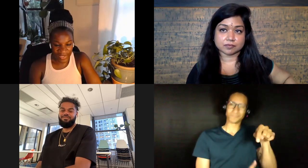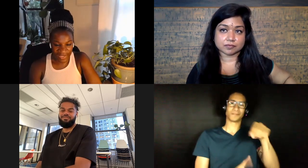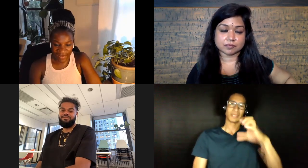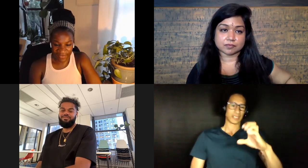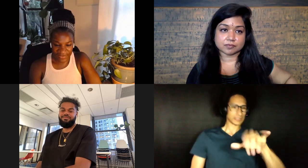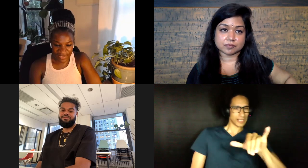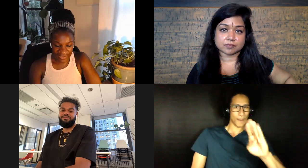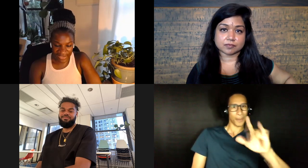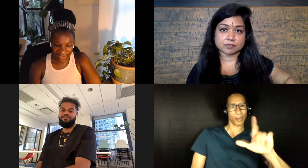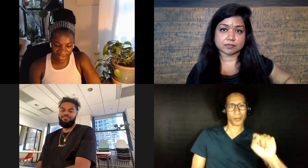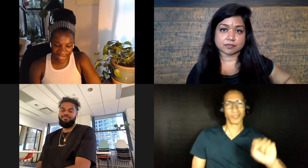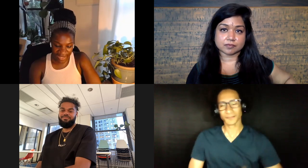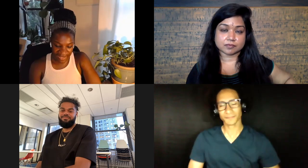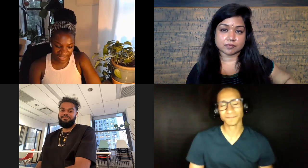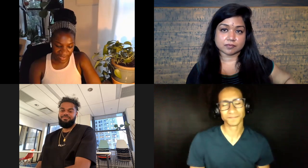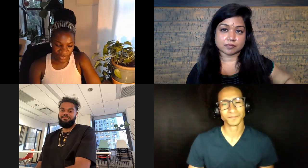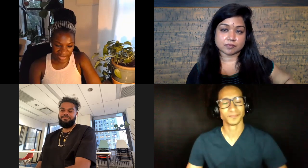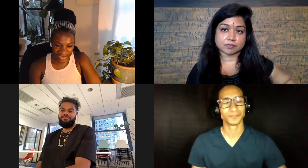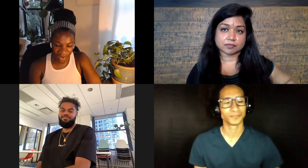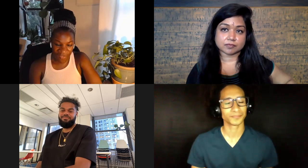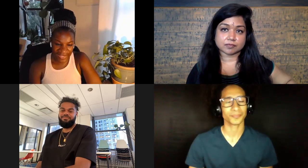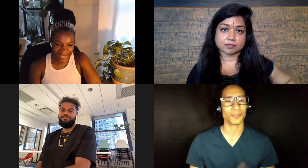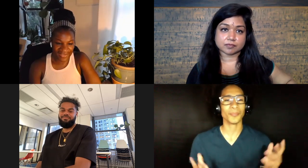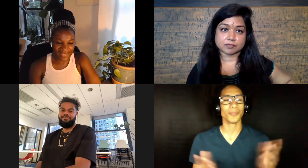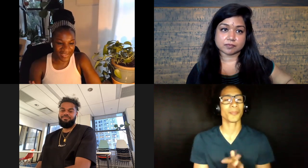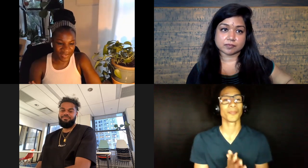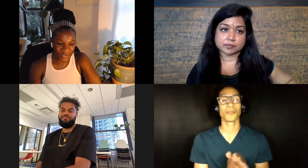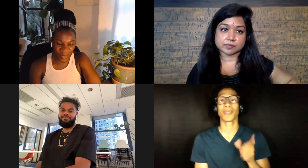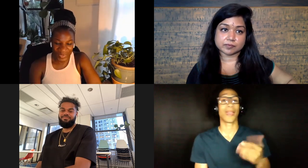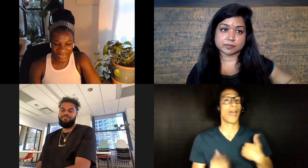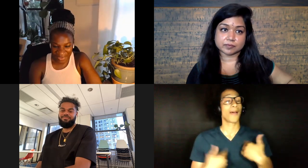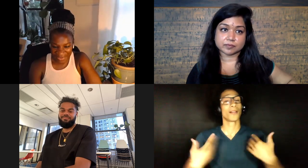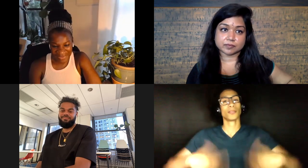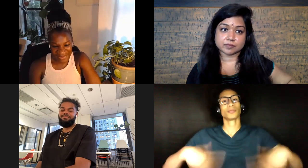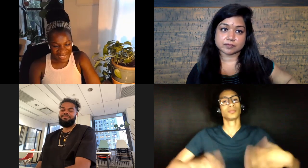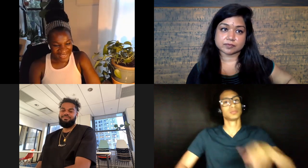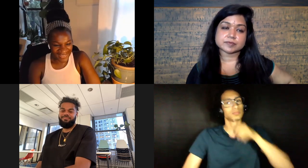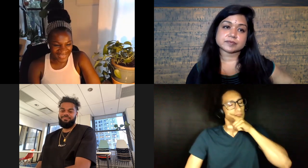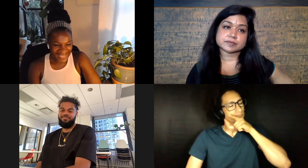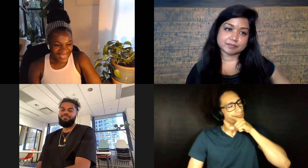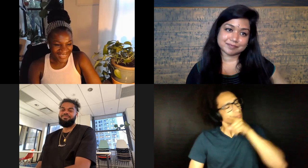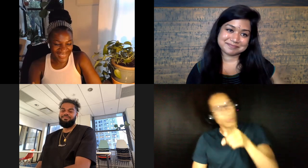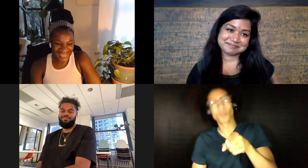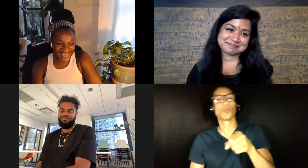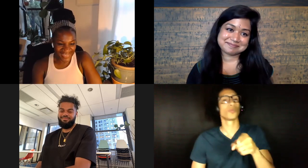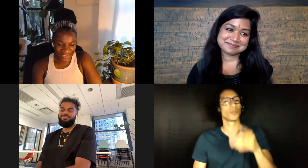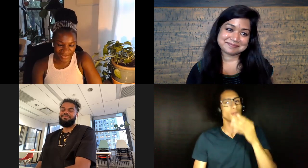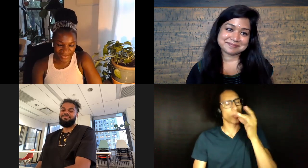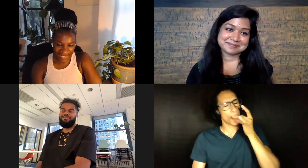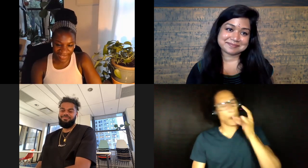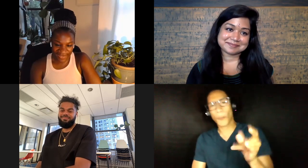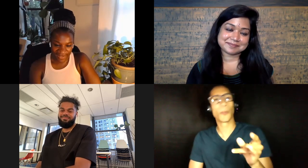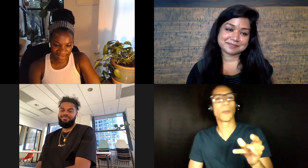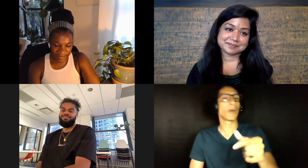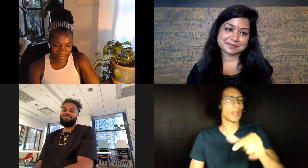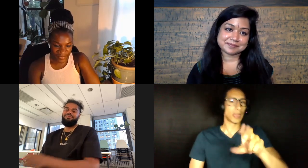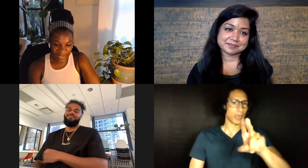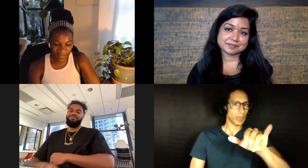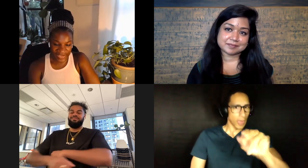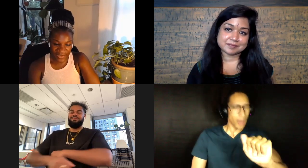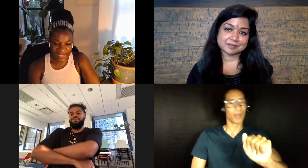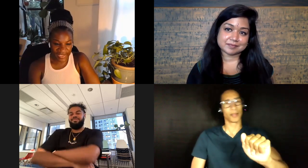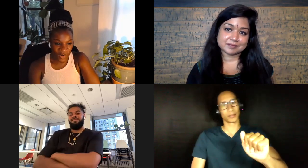Well, you already answered. Are you planning to tour? Hopefully, yes. But if so, where are you excited to visit? And how do you think traveling